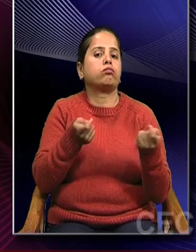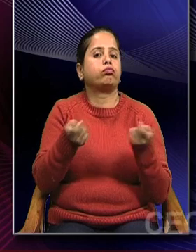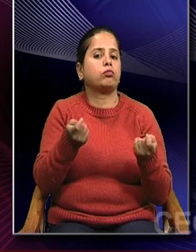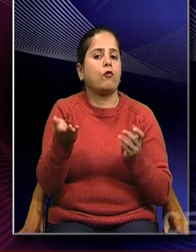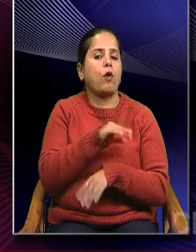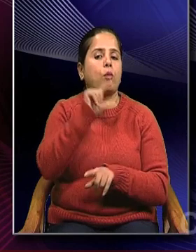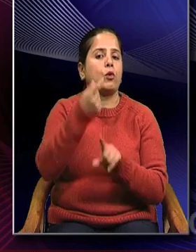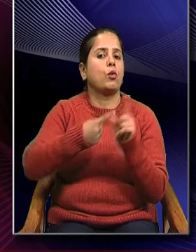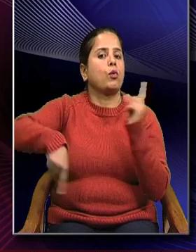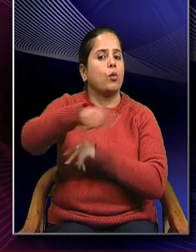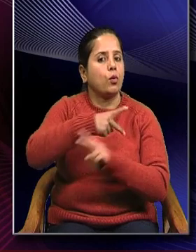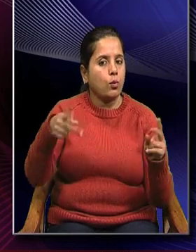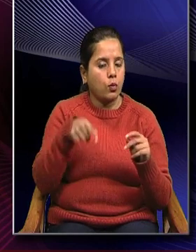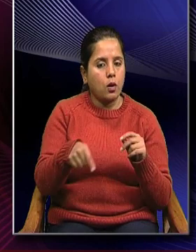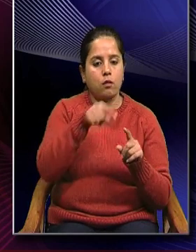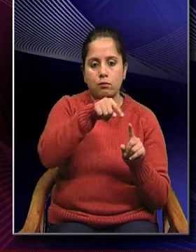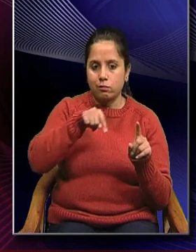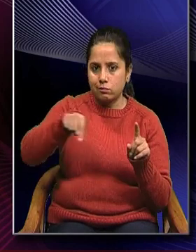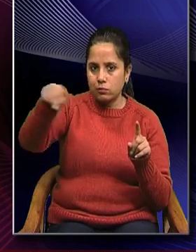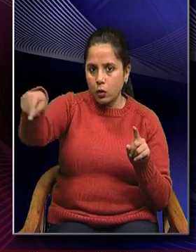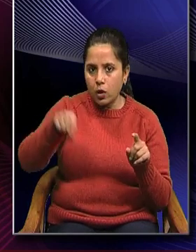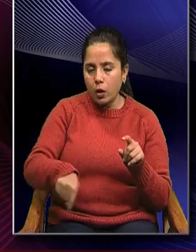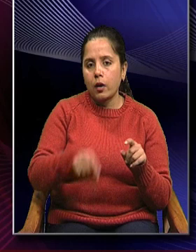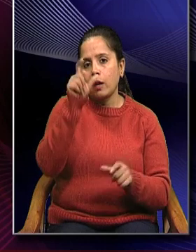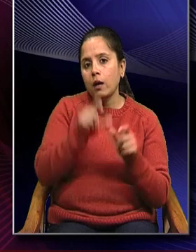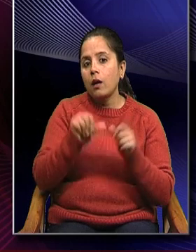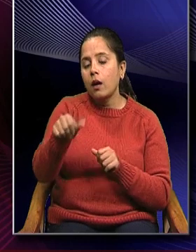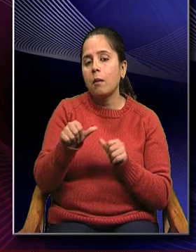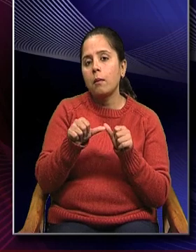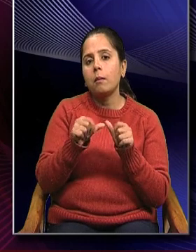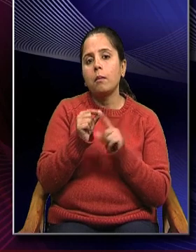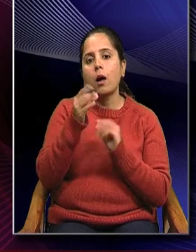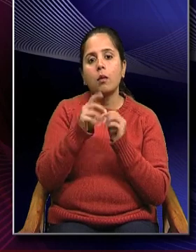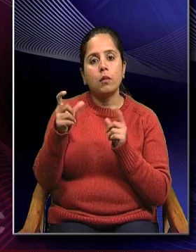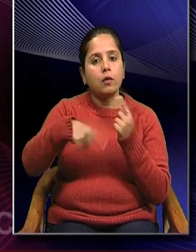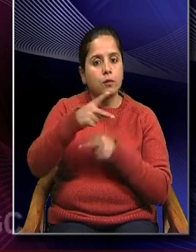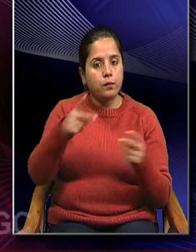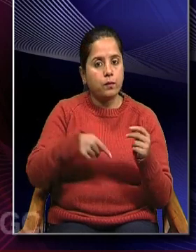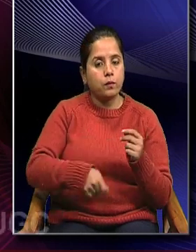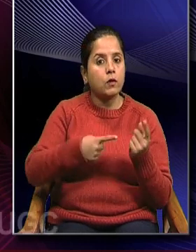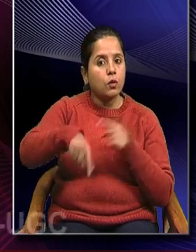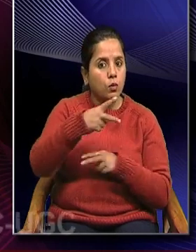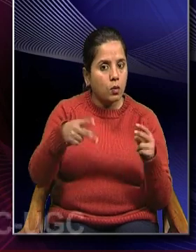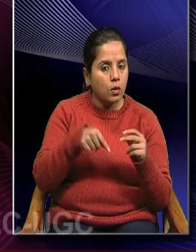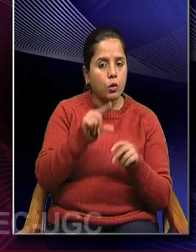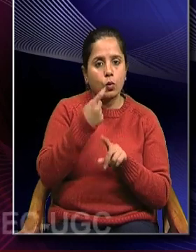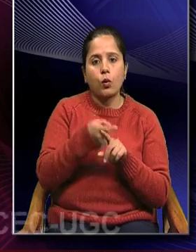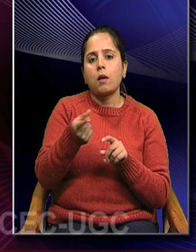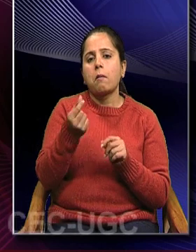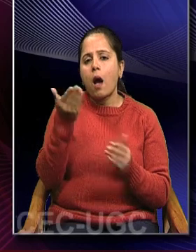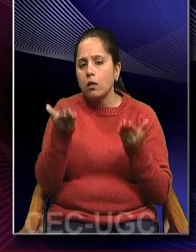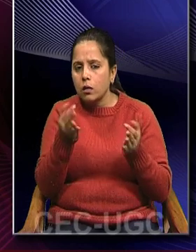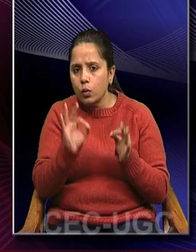Britain, and interest payments on Indian public debt. They were important in financing the Britain's balance of